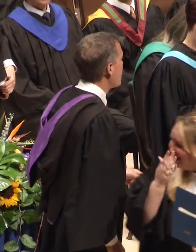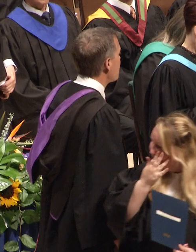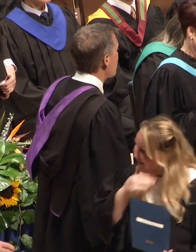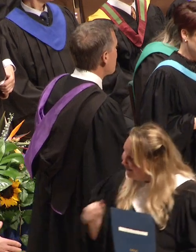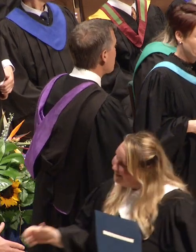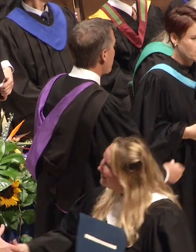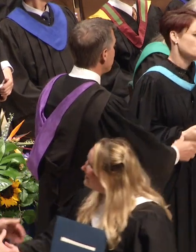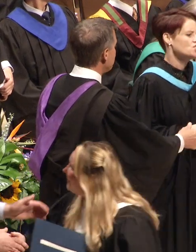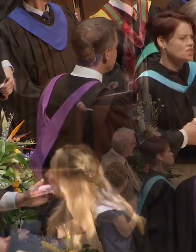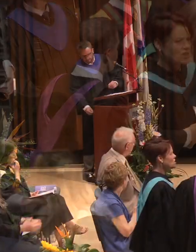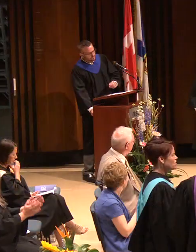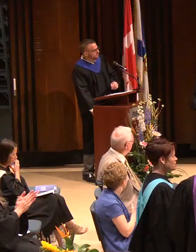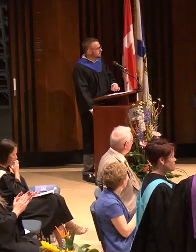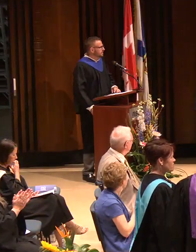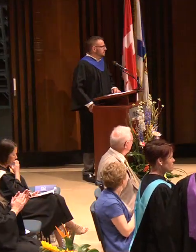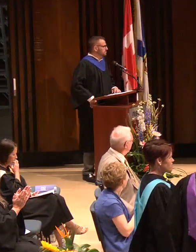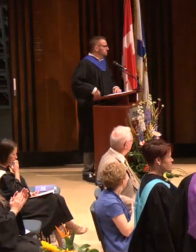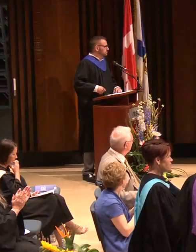Sean Doucette.